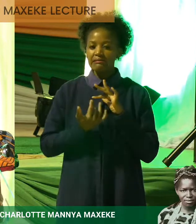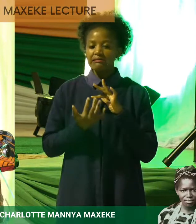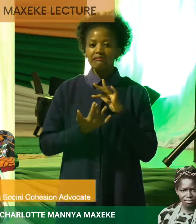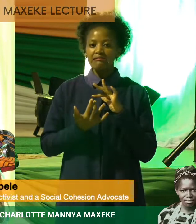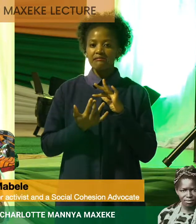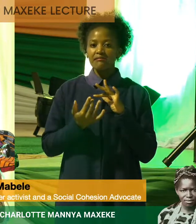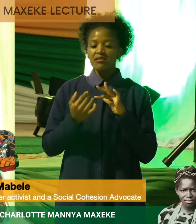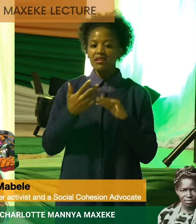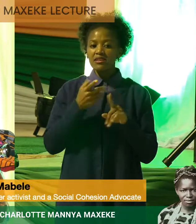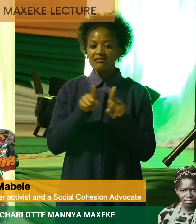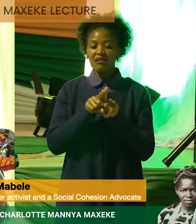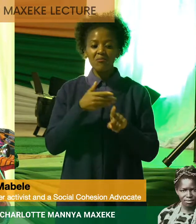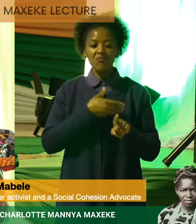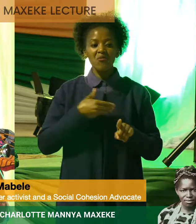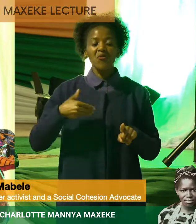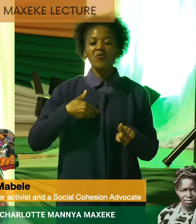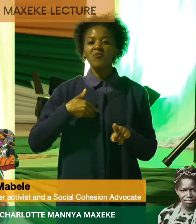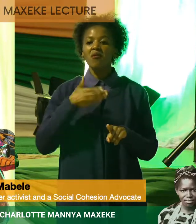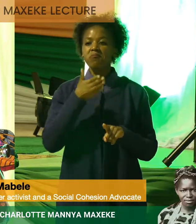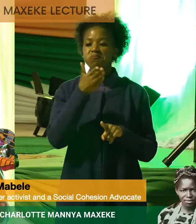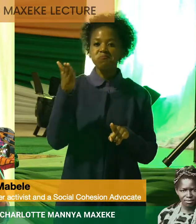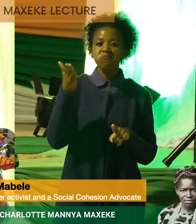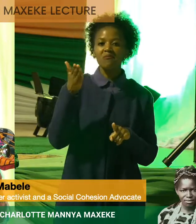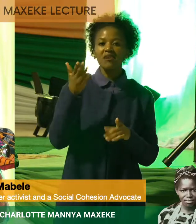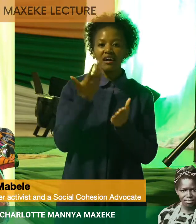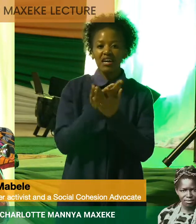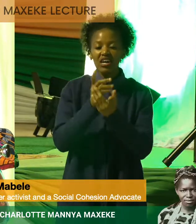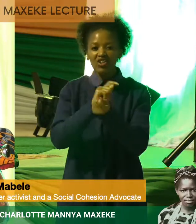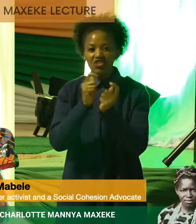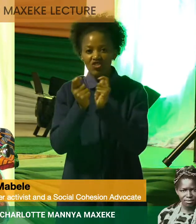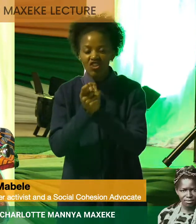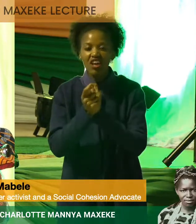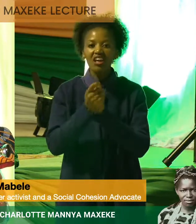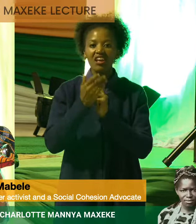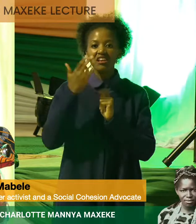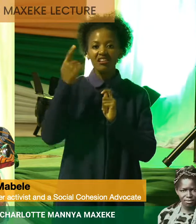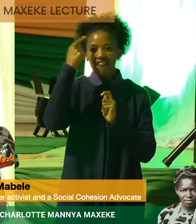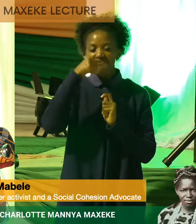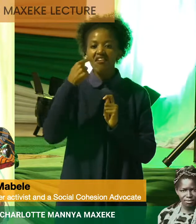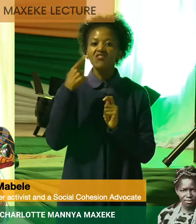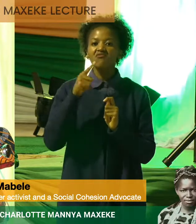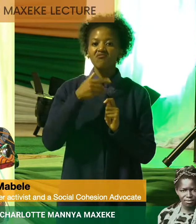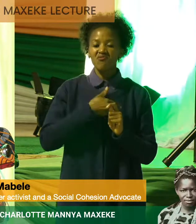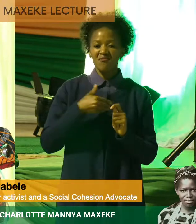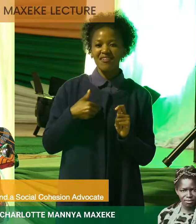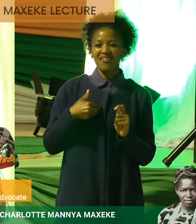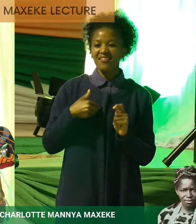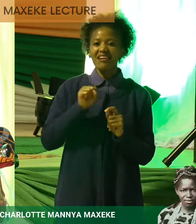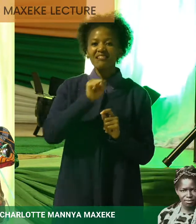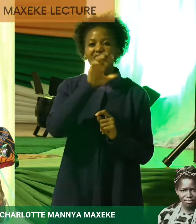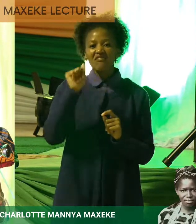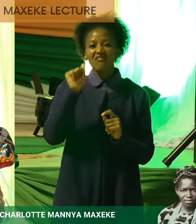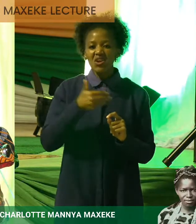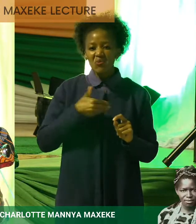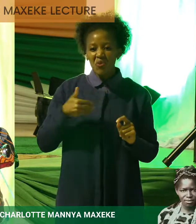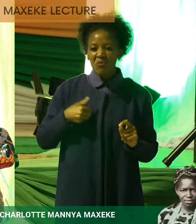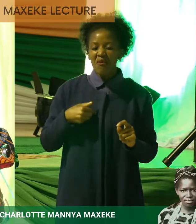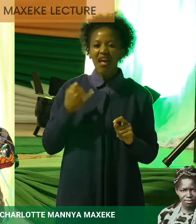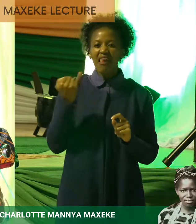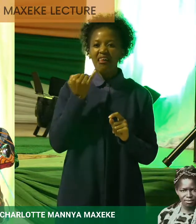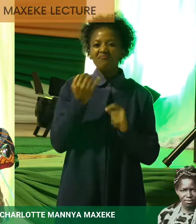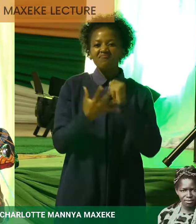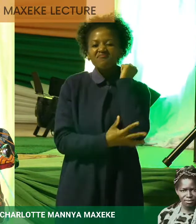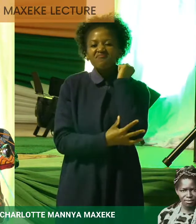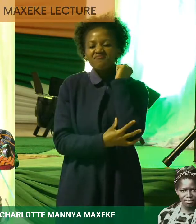who are out there to change the faces of women. Women in South Africa are still the face of poverty, and that needs to change.